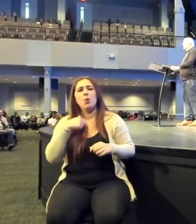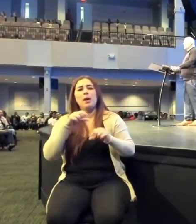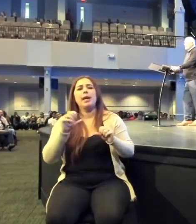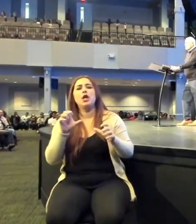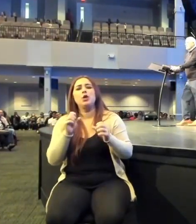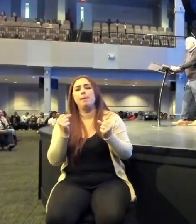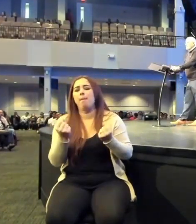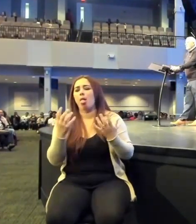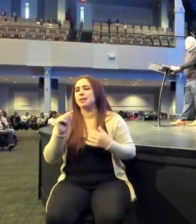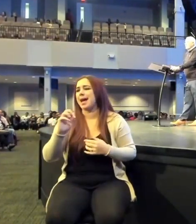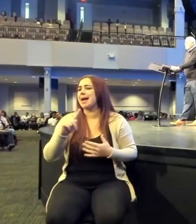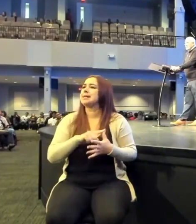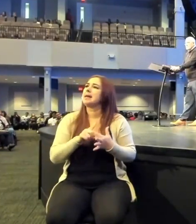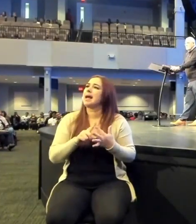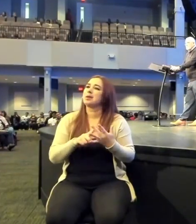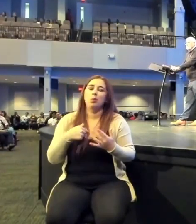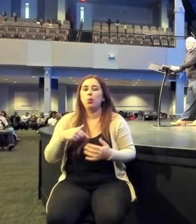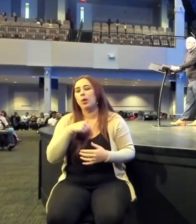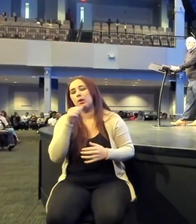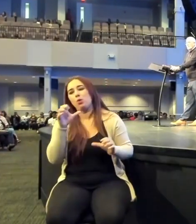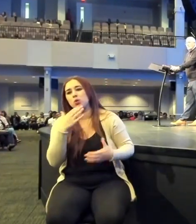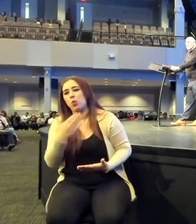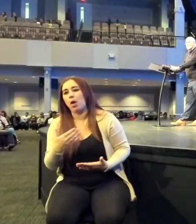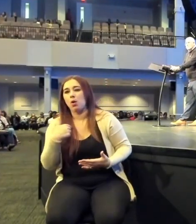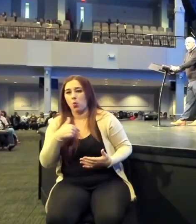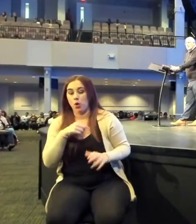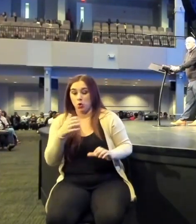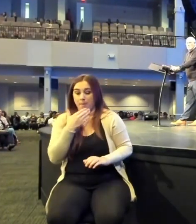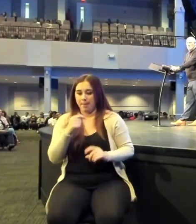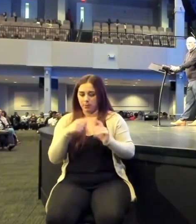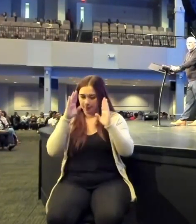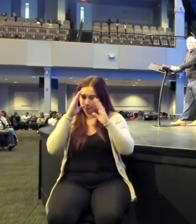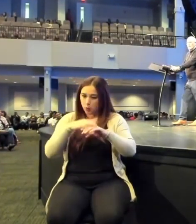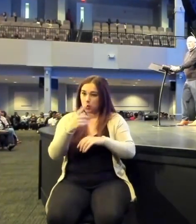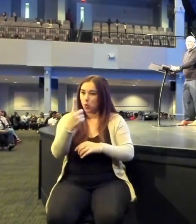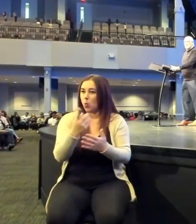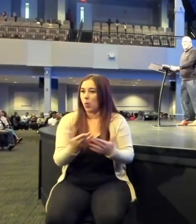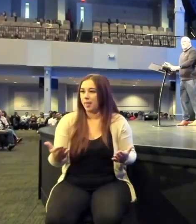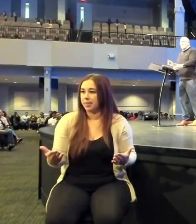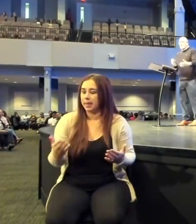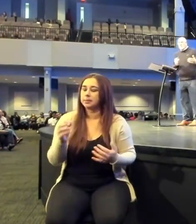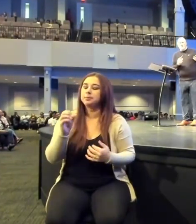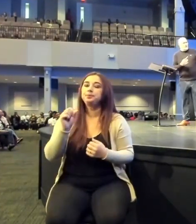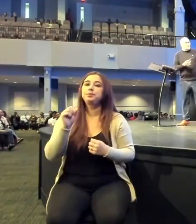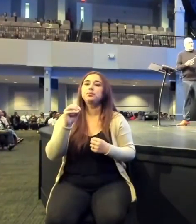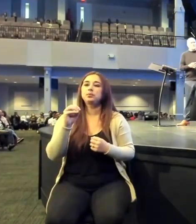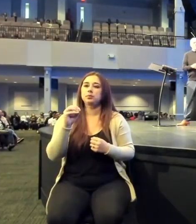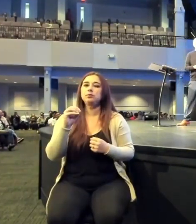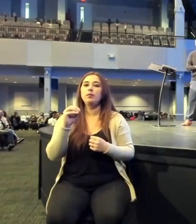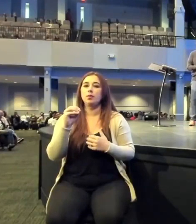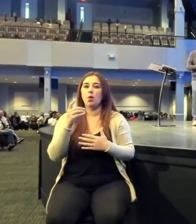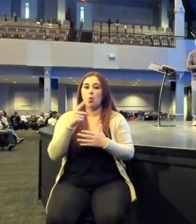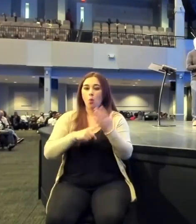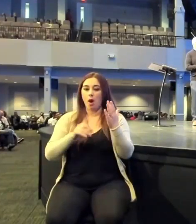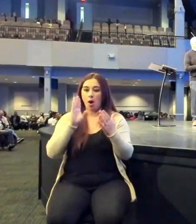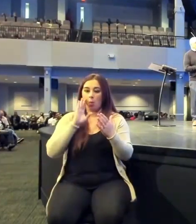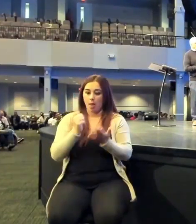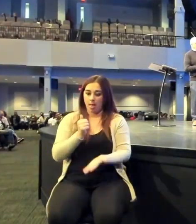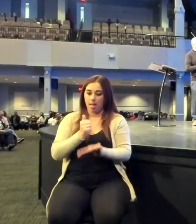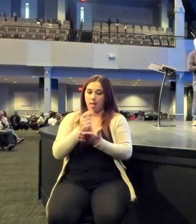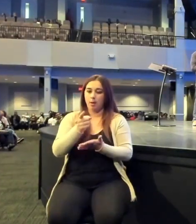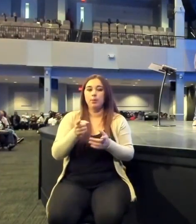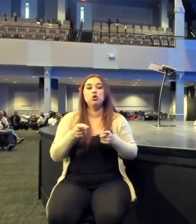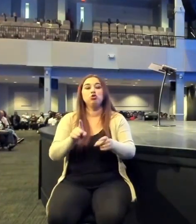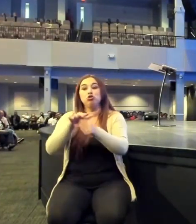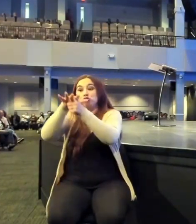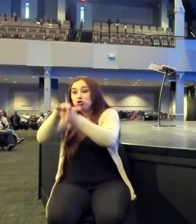really multitask very well. Actually, we do best when we're focused, right? Okay. And so what will get you through your distressful